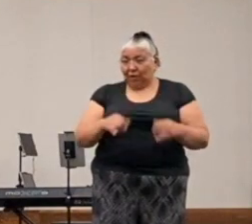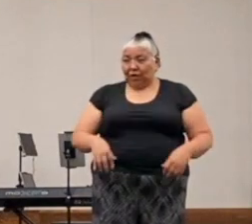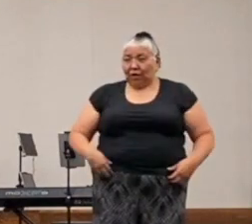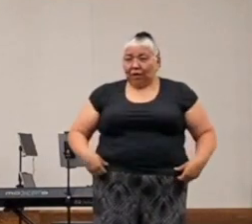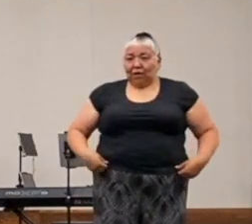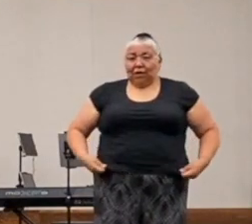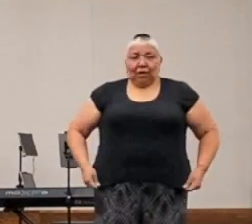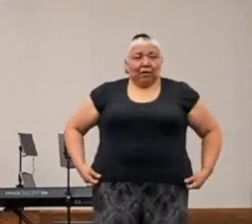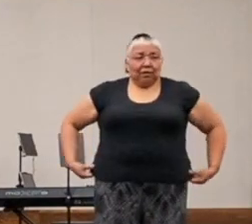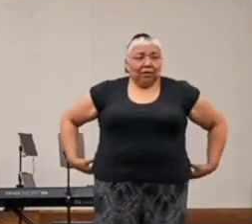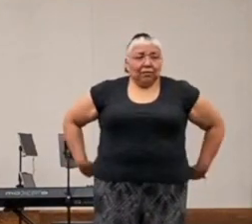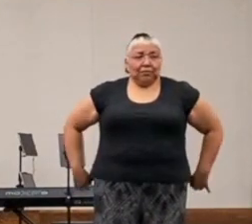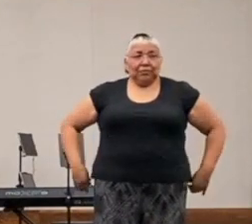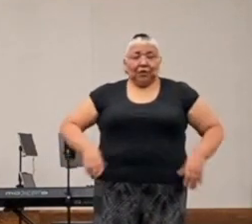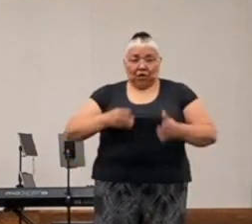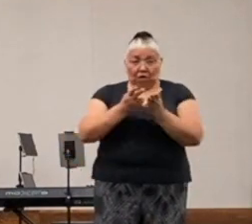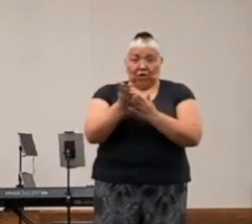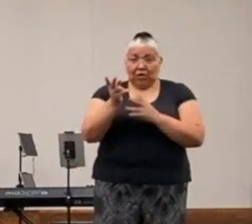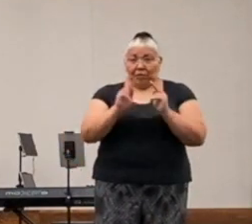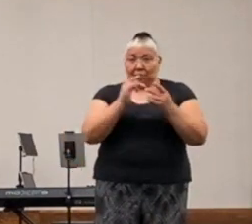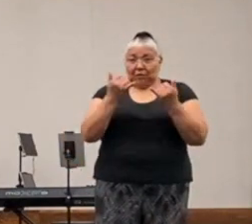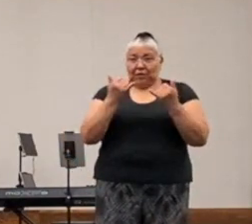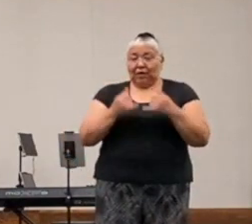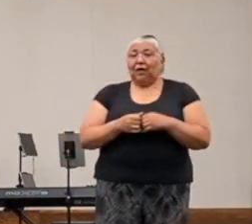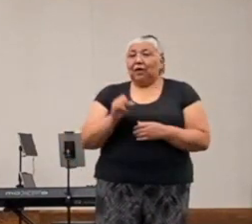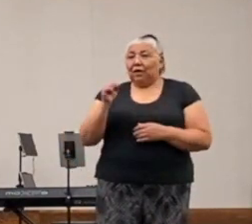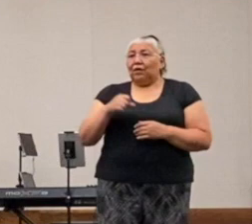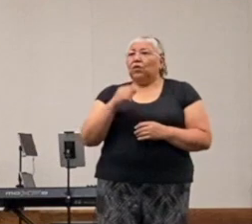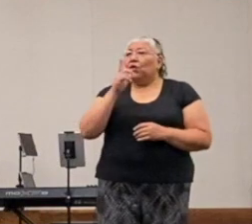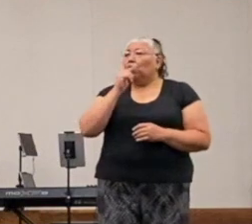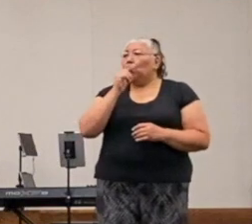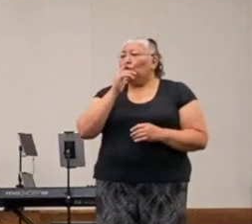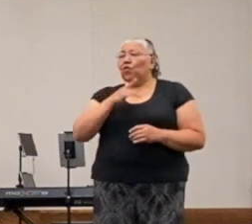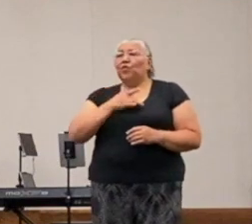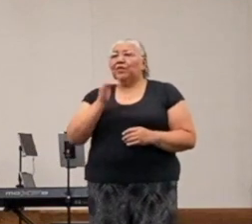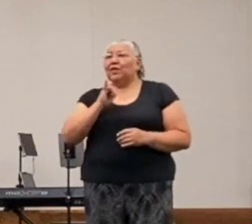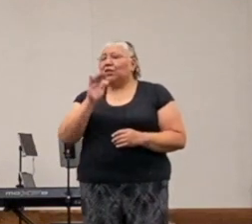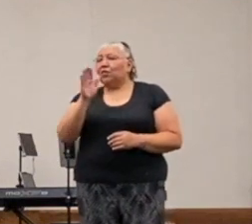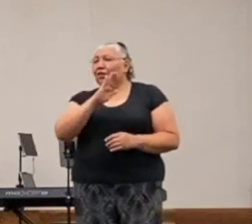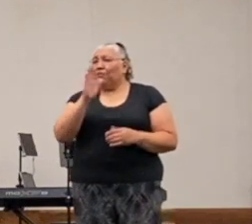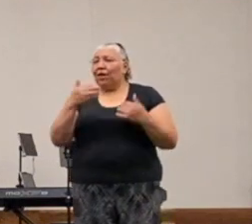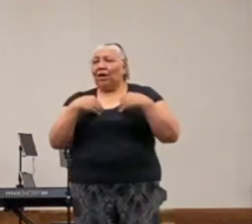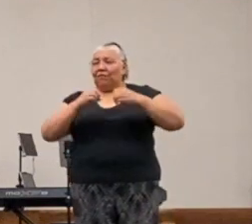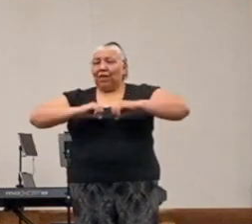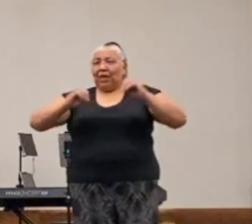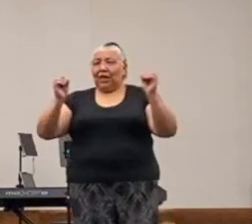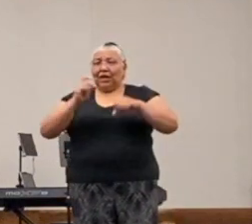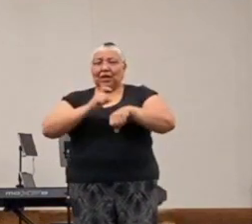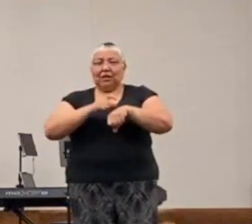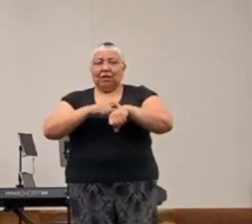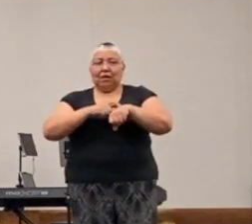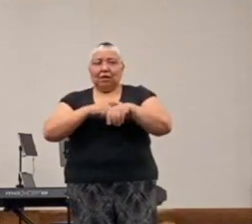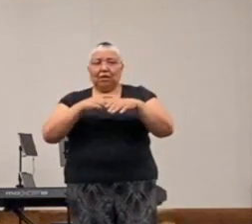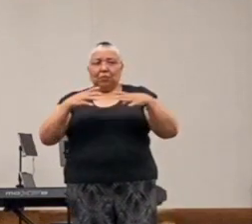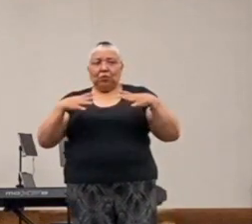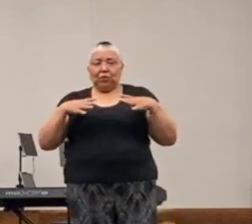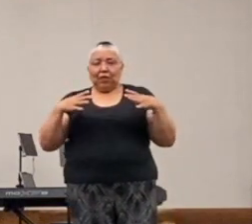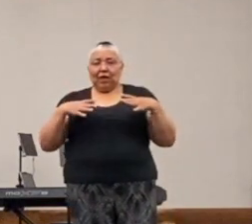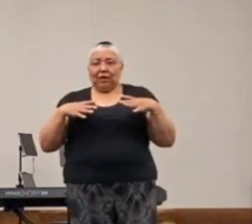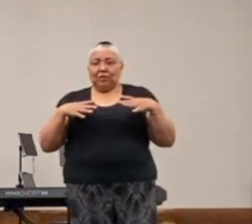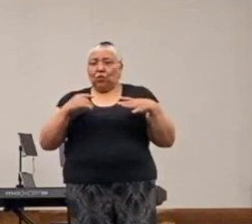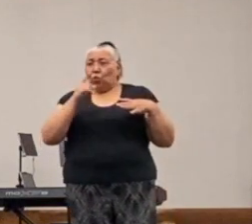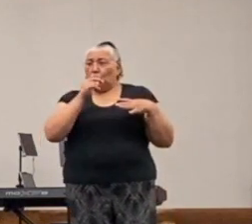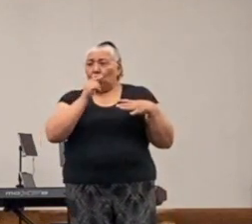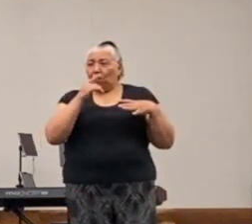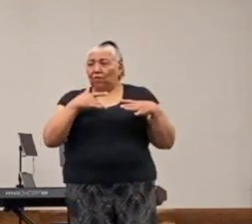hope so. Right? Am I speaking to some honest people here today? Yes. Yeah? How many of you feel like you never have any time to relax? Come on. How many of you feel